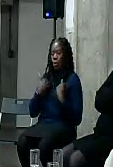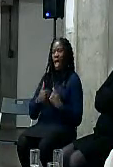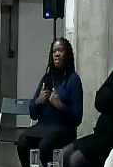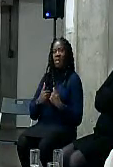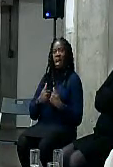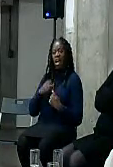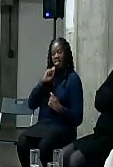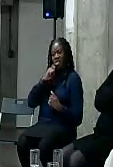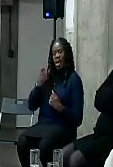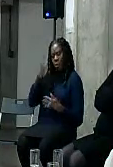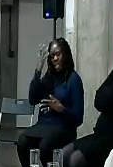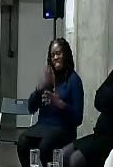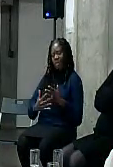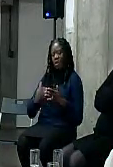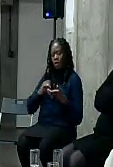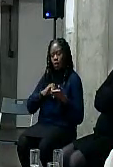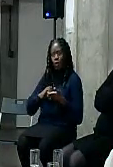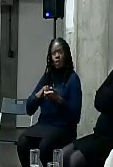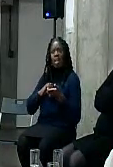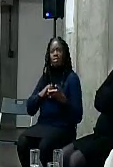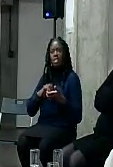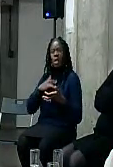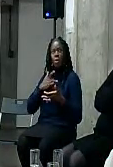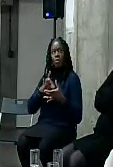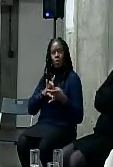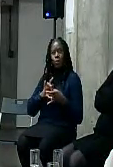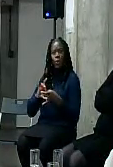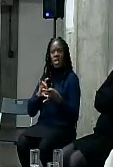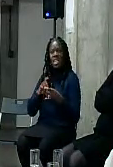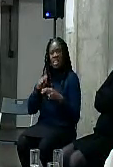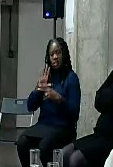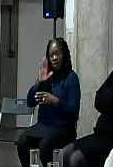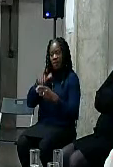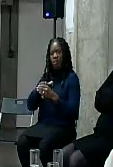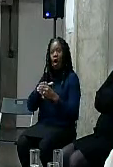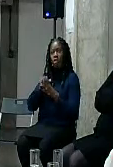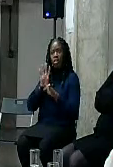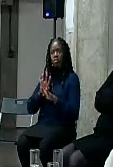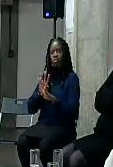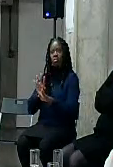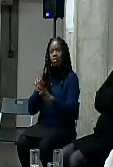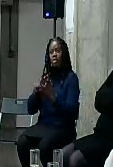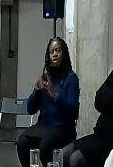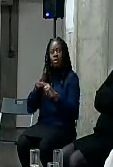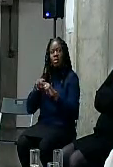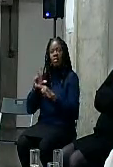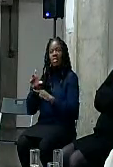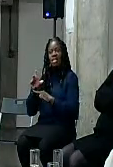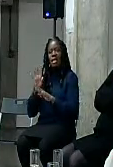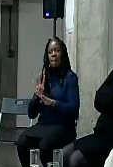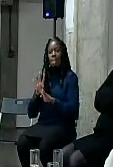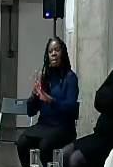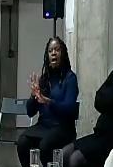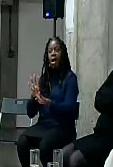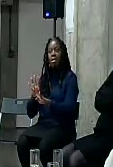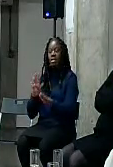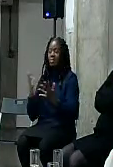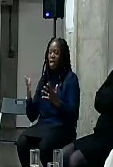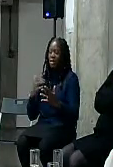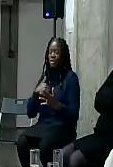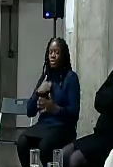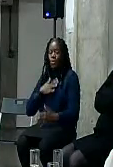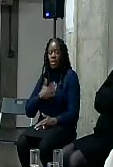solidarity coming on the UFFC march. Actually, there were a lot of similarities. But thank you, I just thank you all